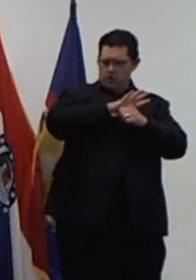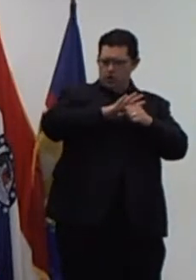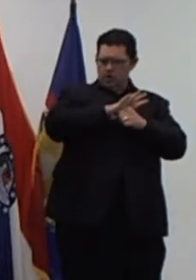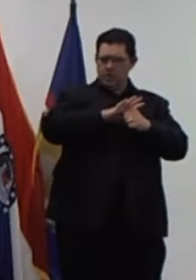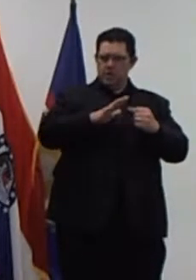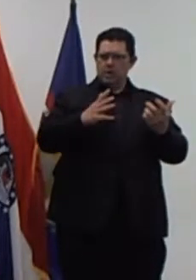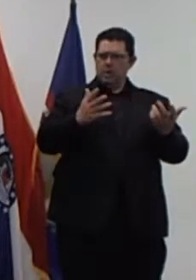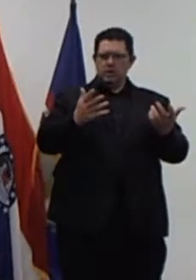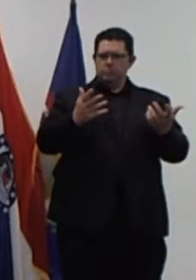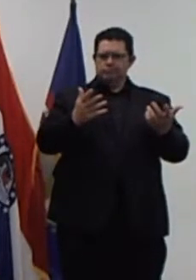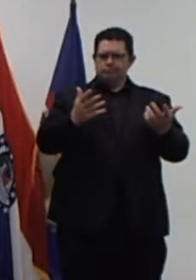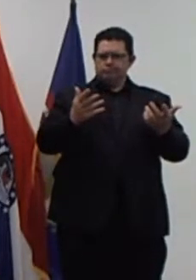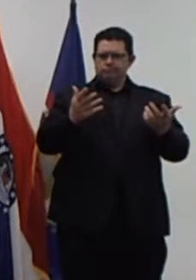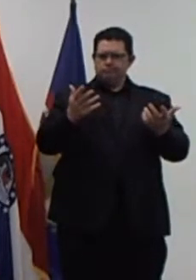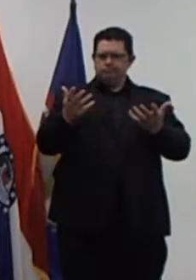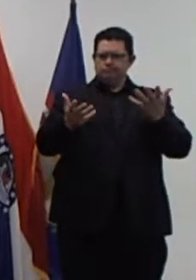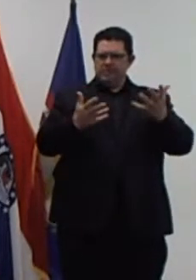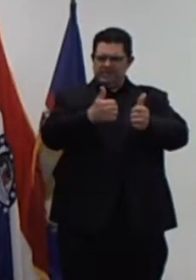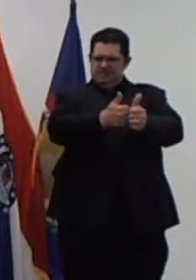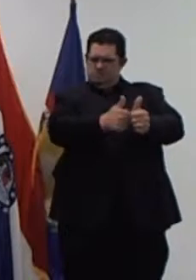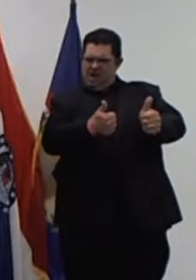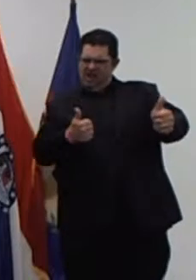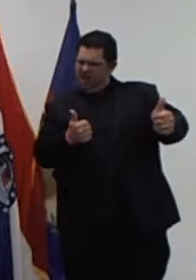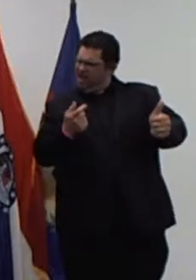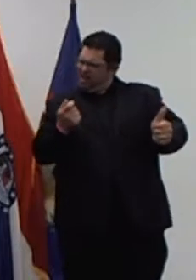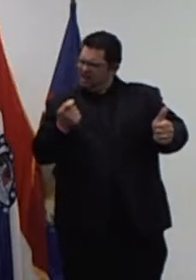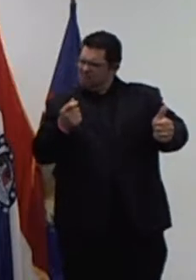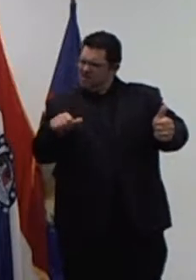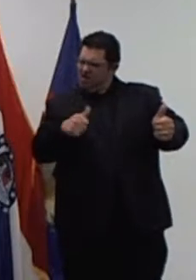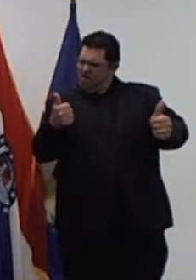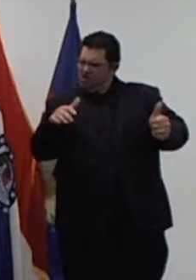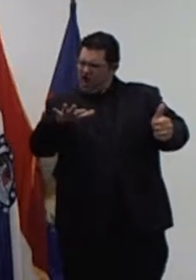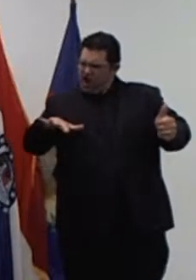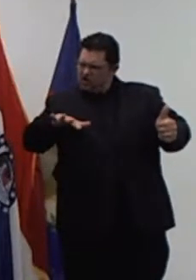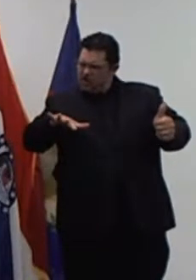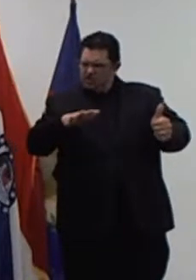of, is this area perhaps behind a little bit other areas?